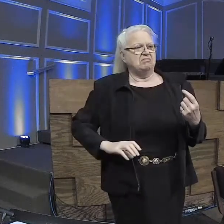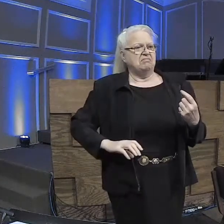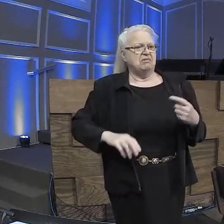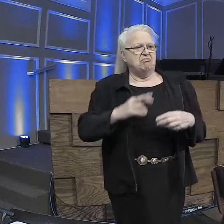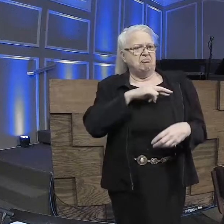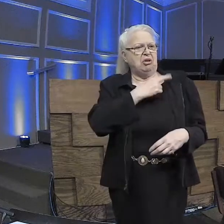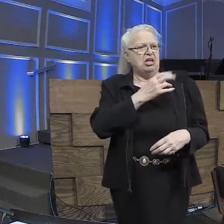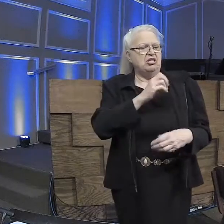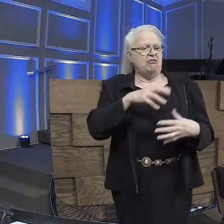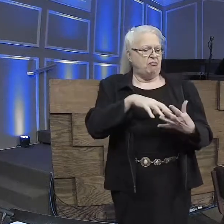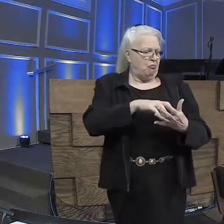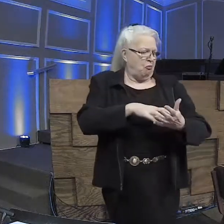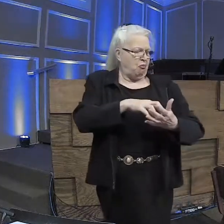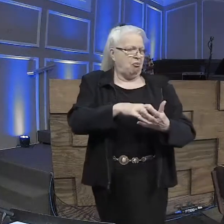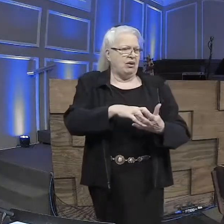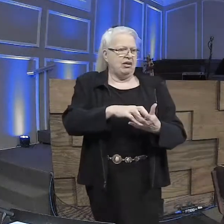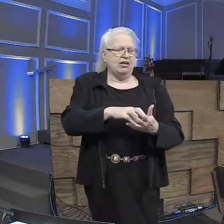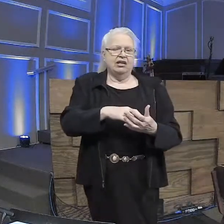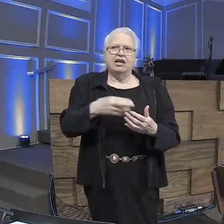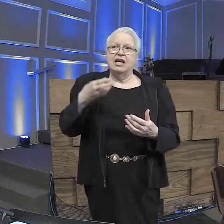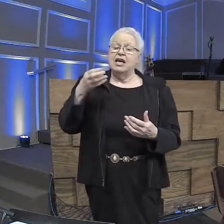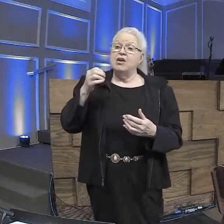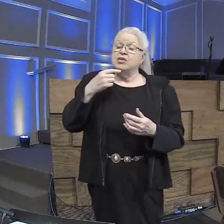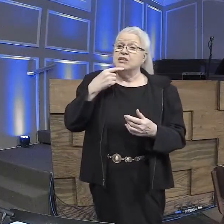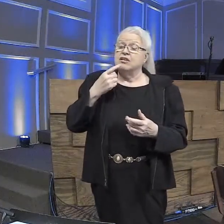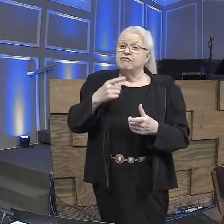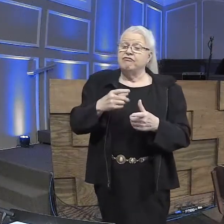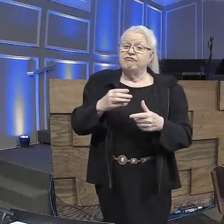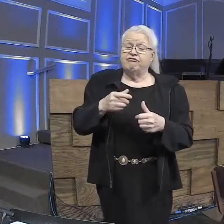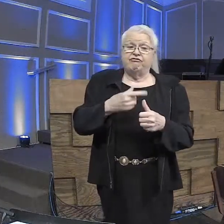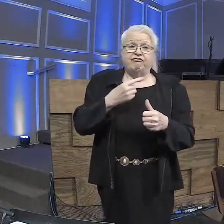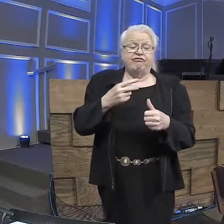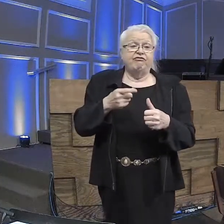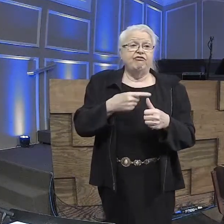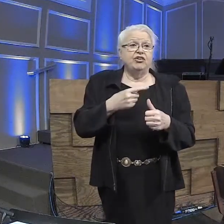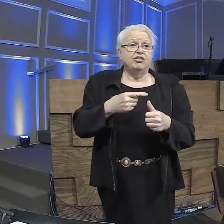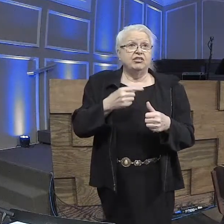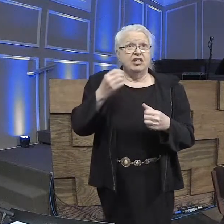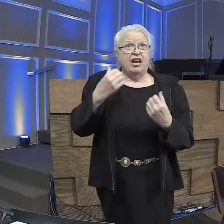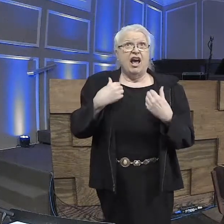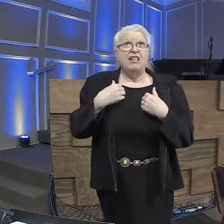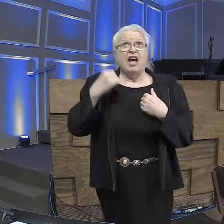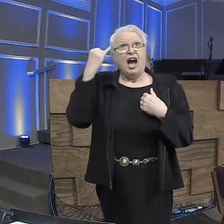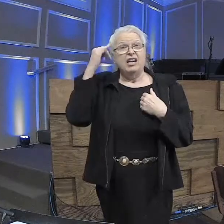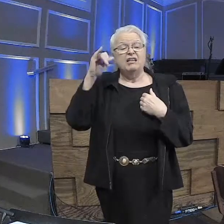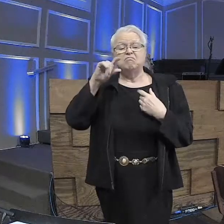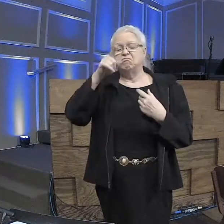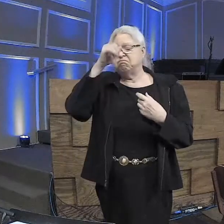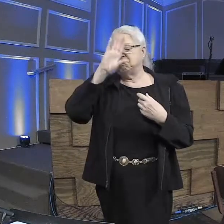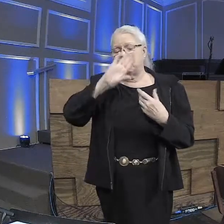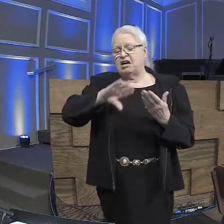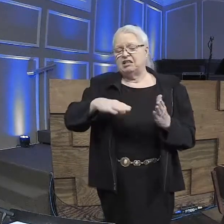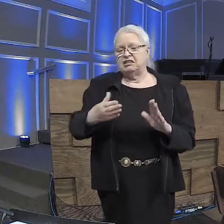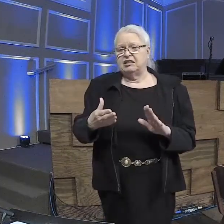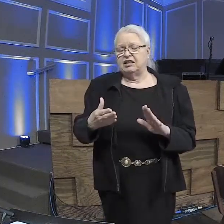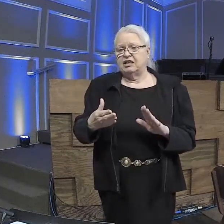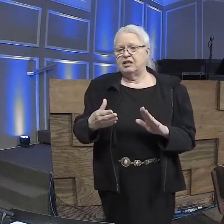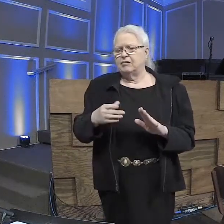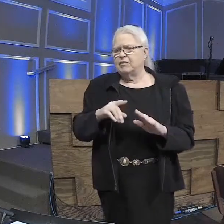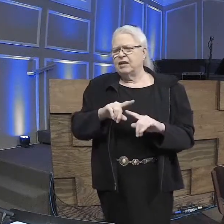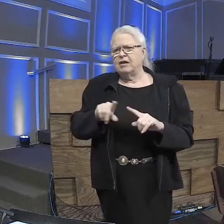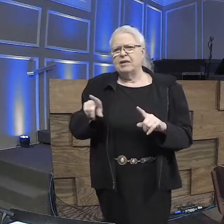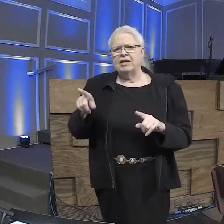weaklings. He was the first to propagate the idea that God is dead. But Nietzsche himself found no resolve in